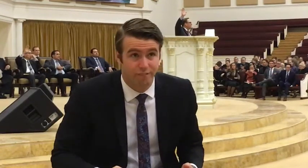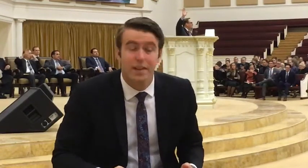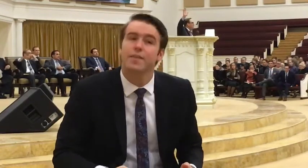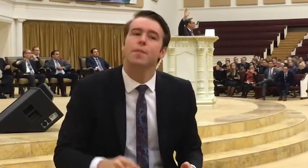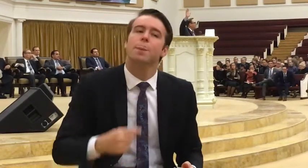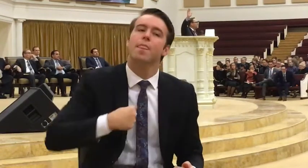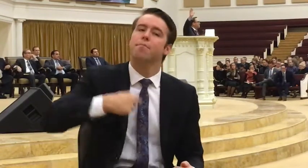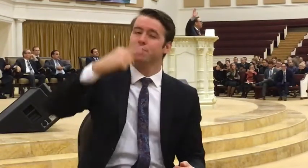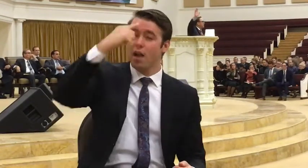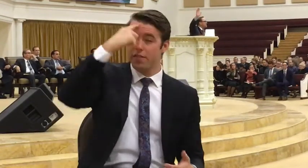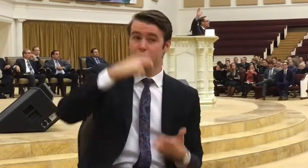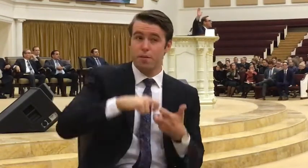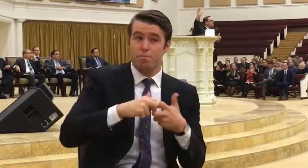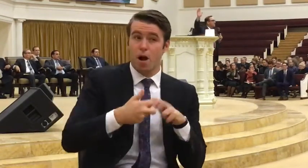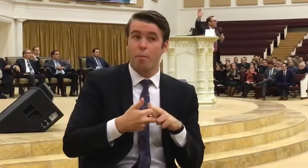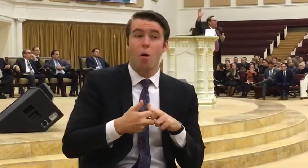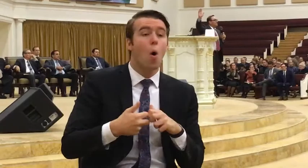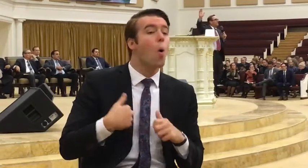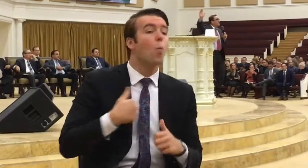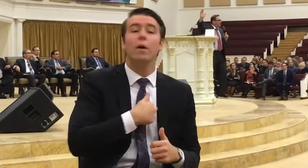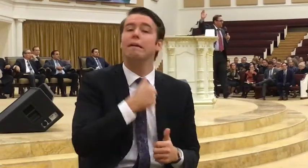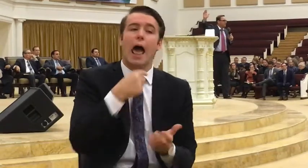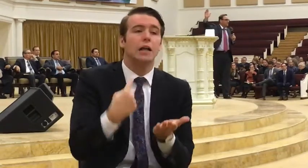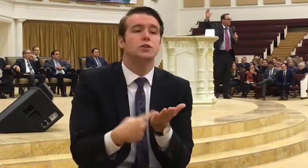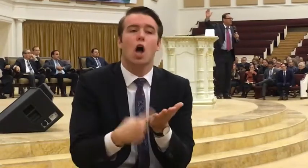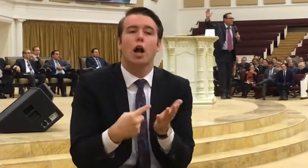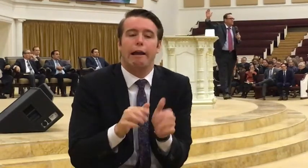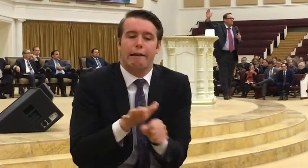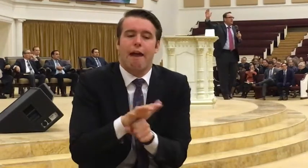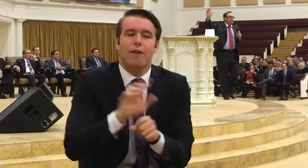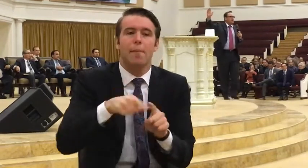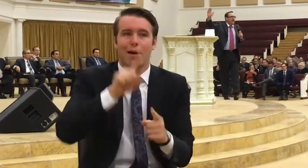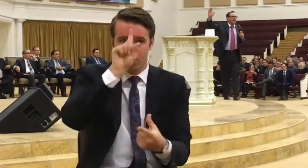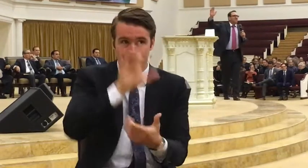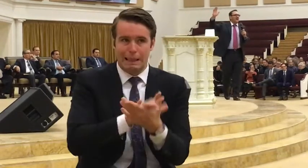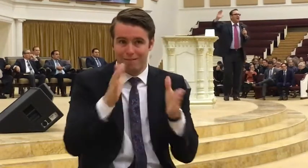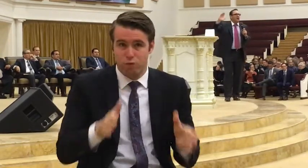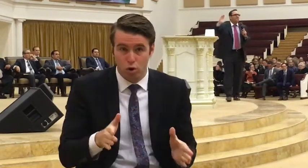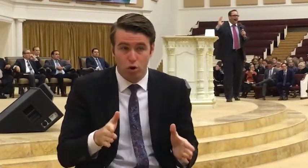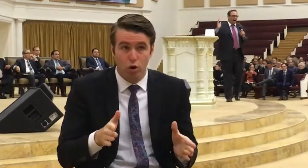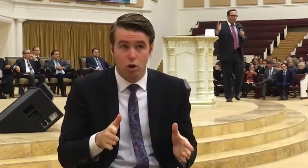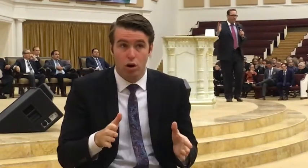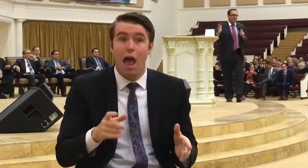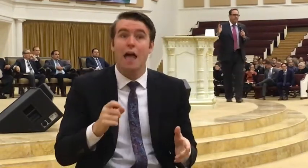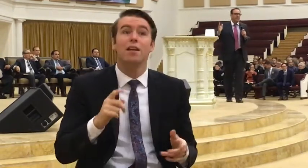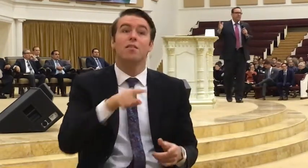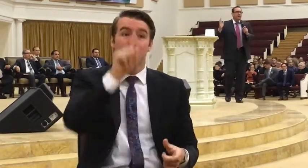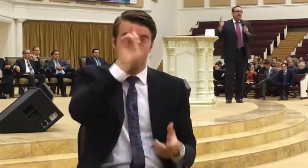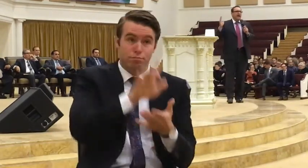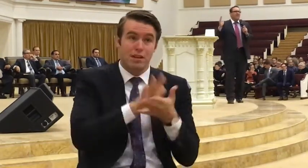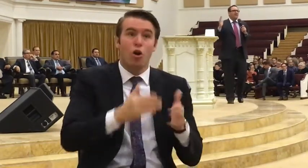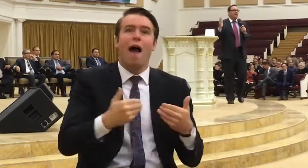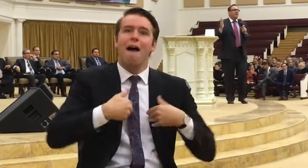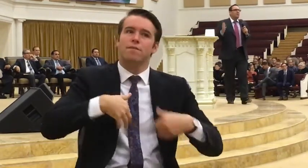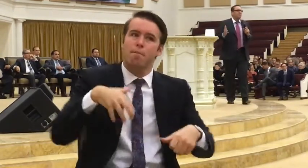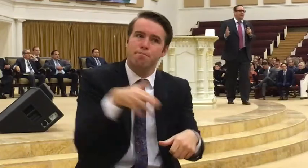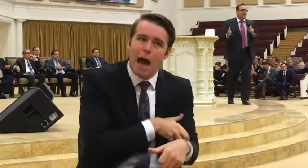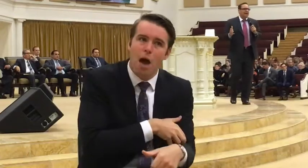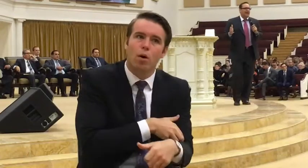I think the problem is we haven't talked enough about believers and their empowerment and